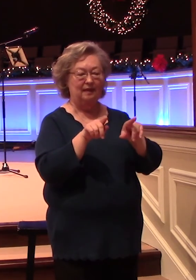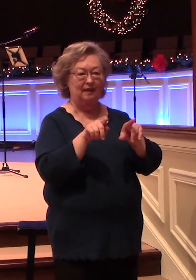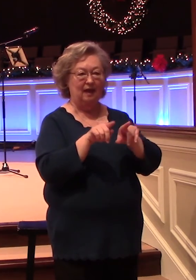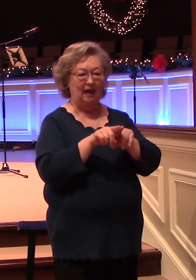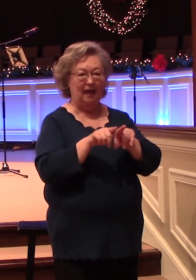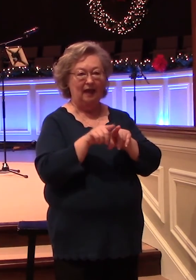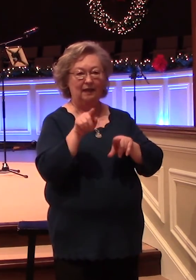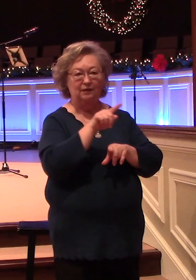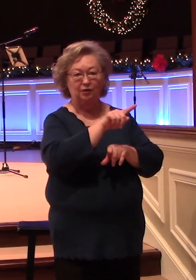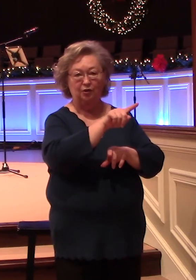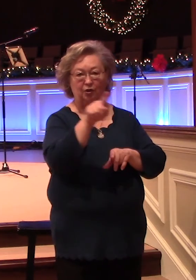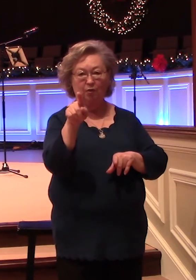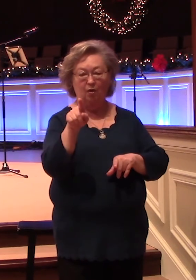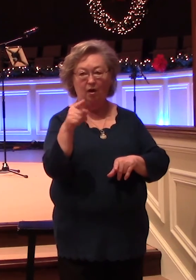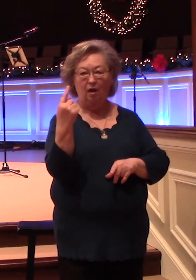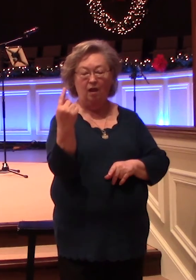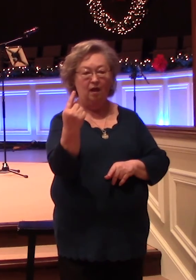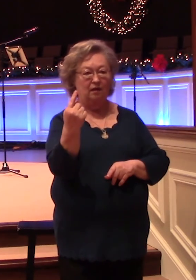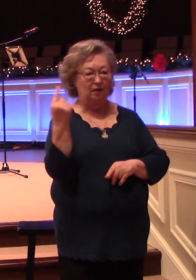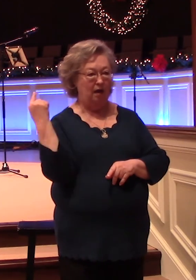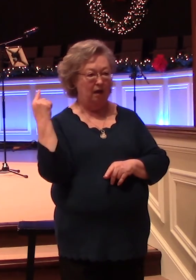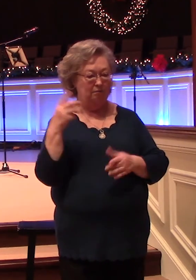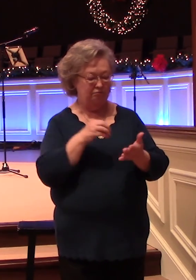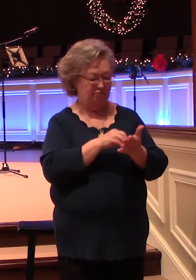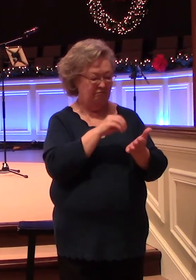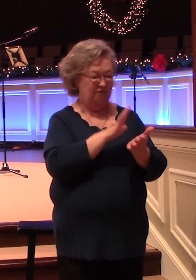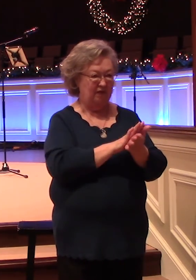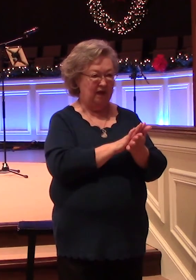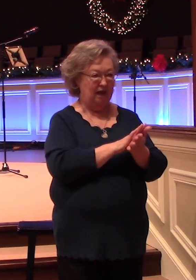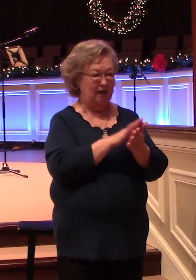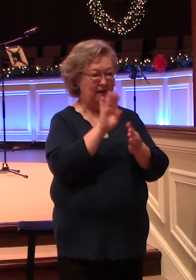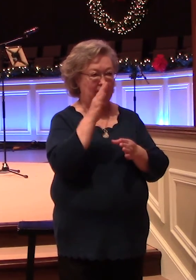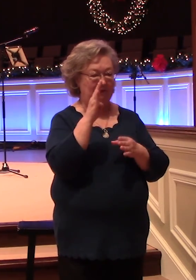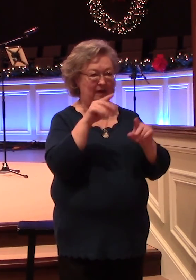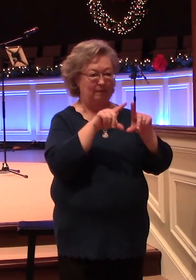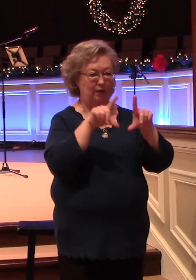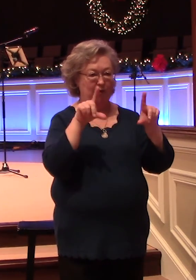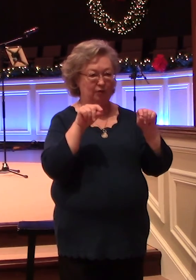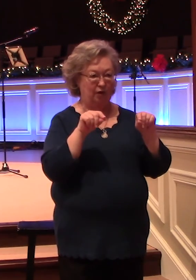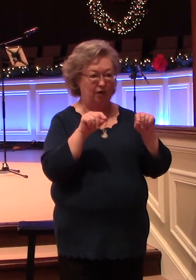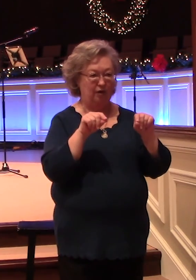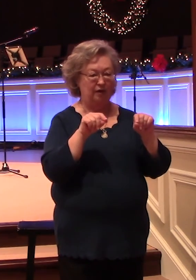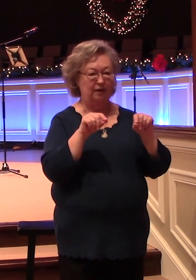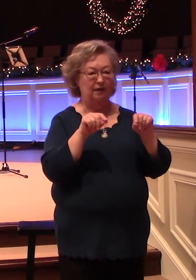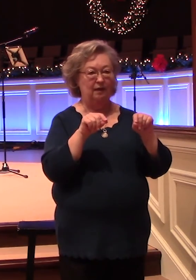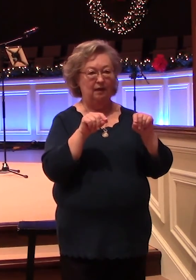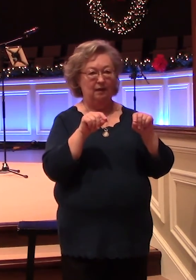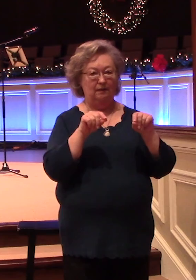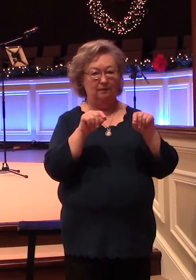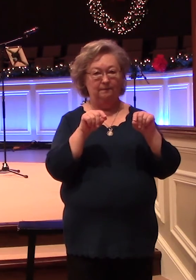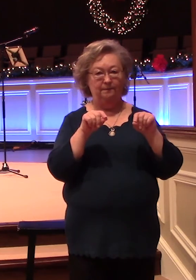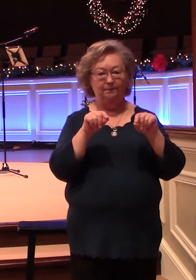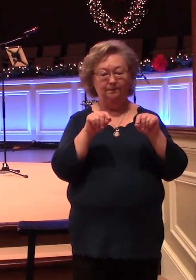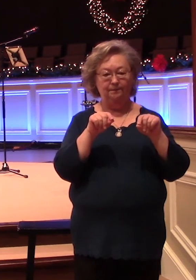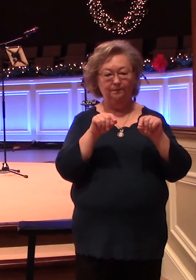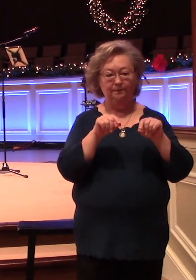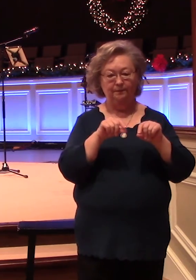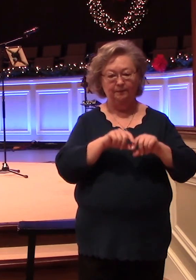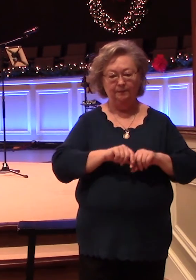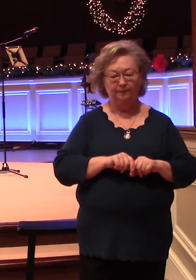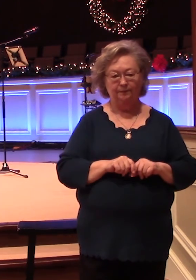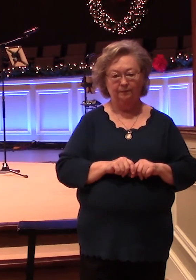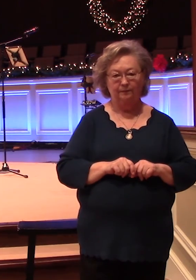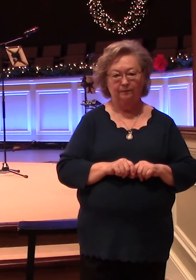take another moment or two, you can. When I conclude and pray, I'm going to ask the folks who made decisions today if they just come stand right here. I know you're going to want to come by and greet